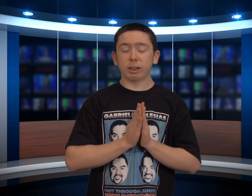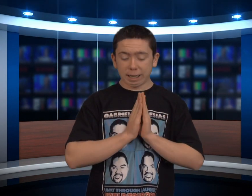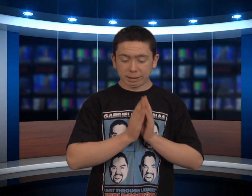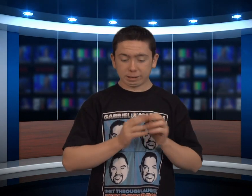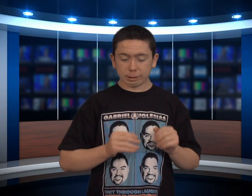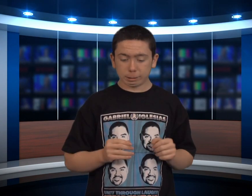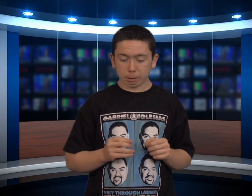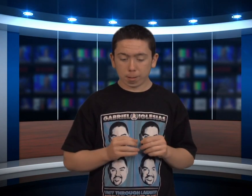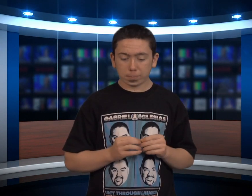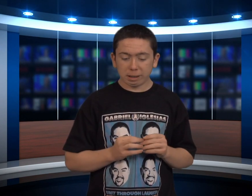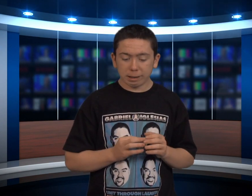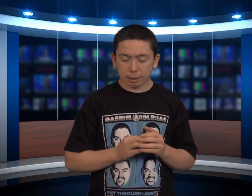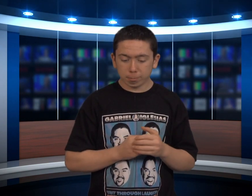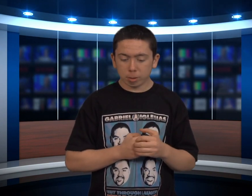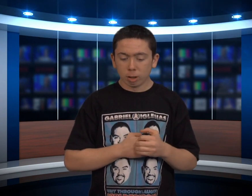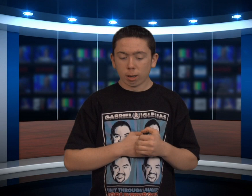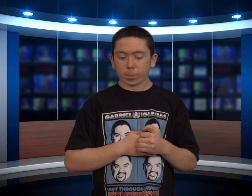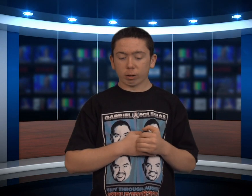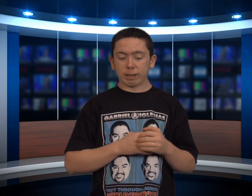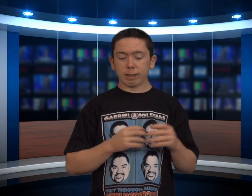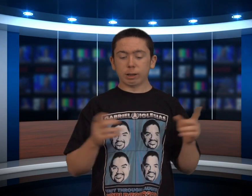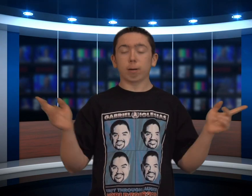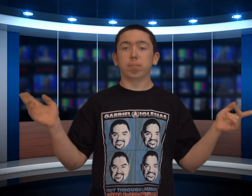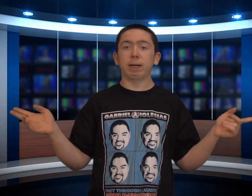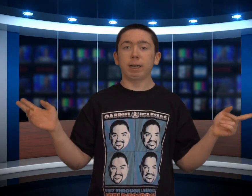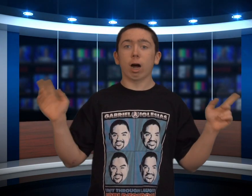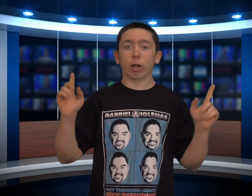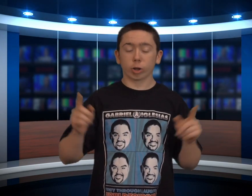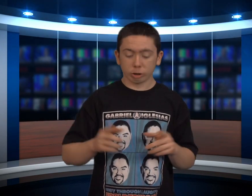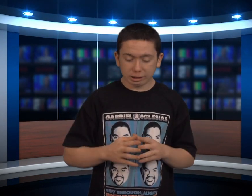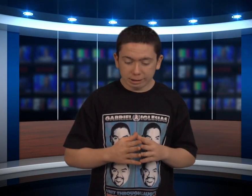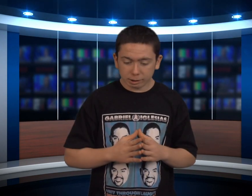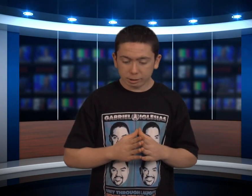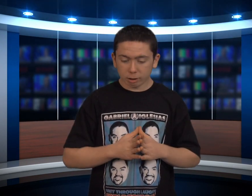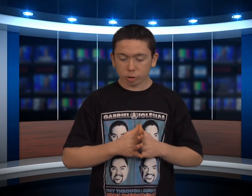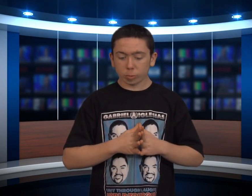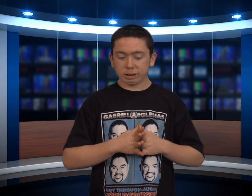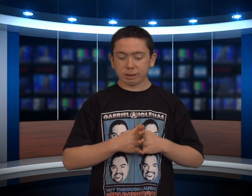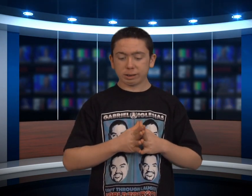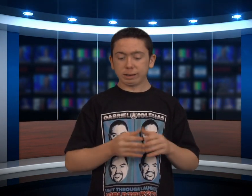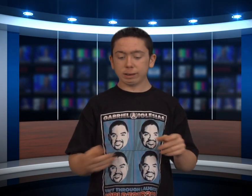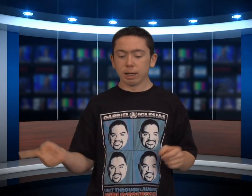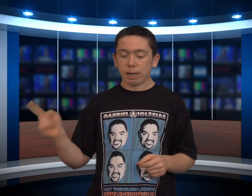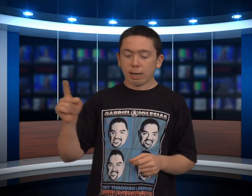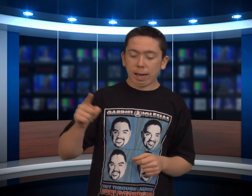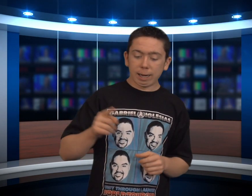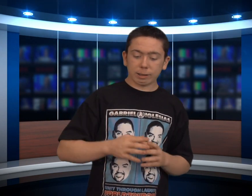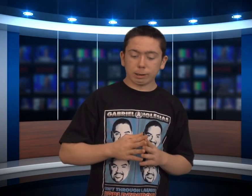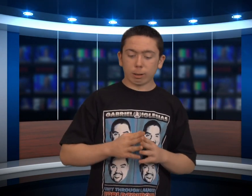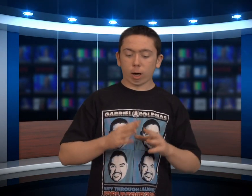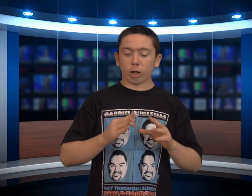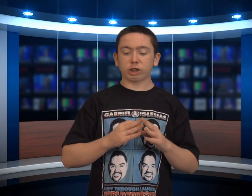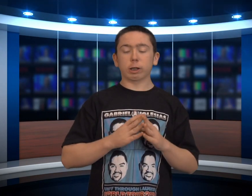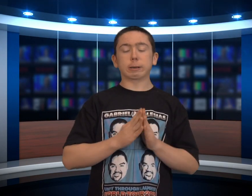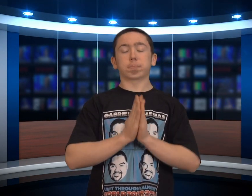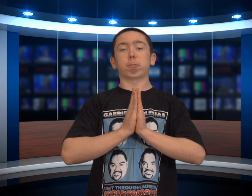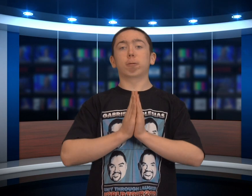at 6 p.m. Friday, May 13th, 2016 at the Oshkosh